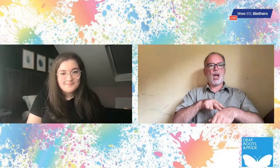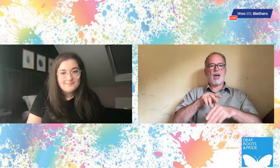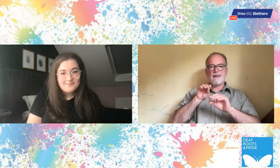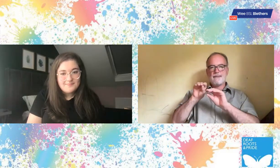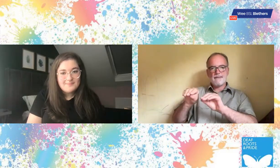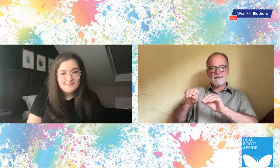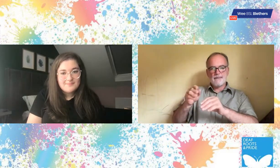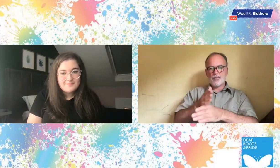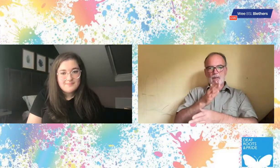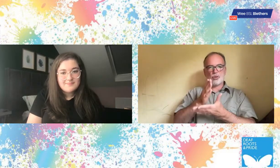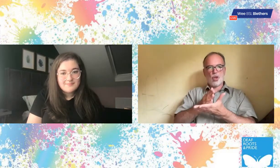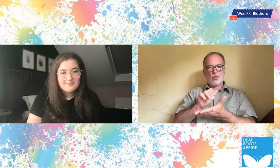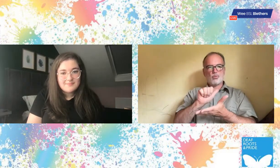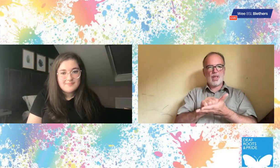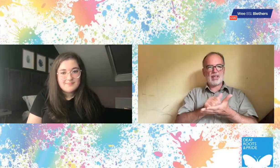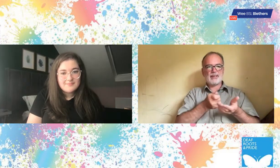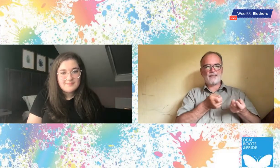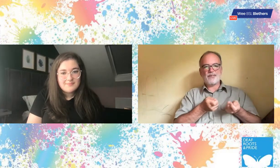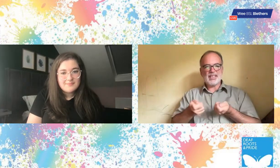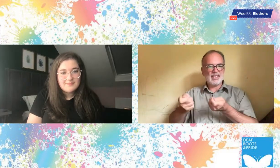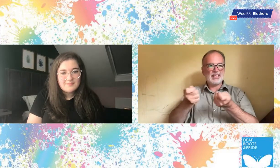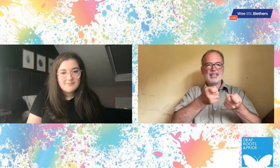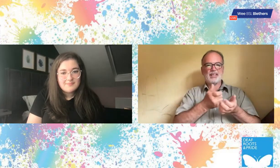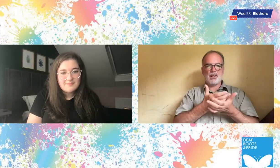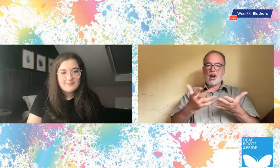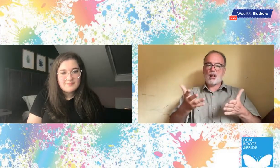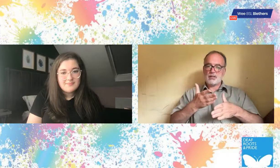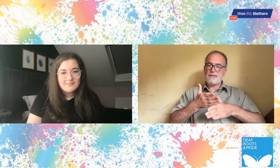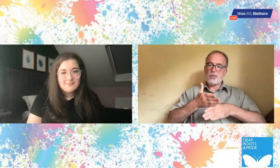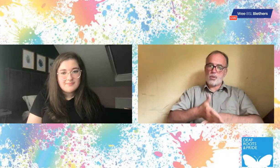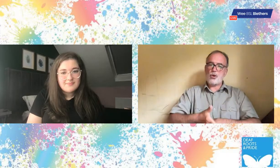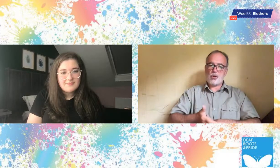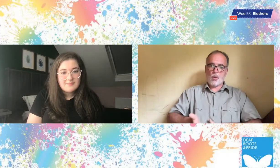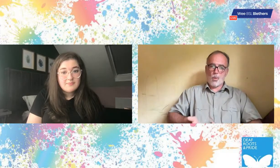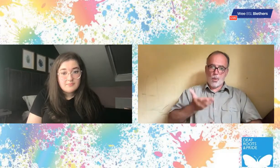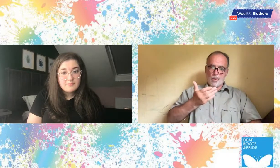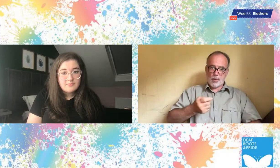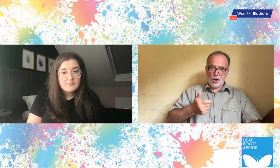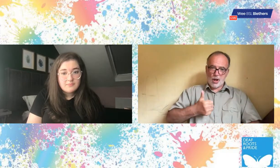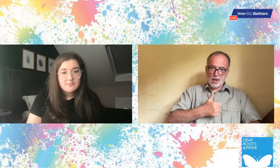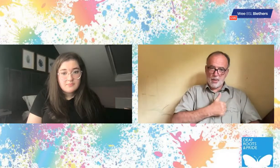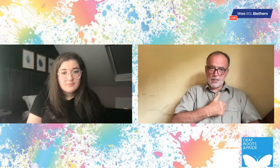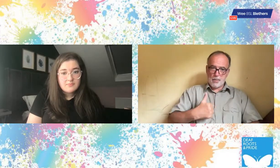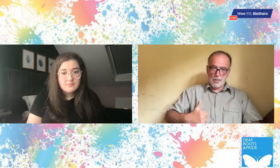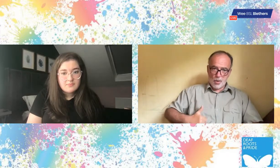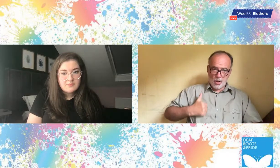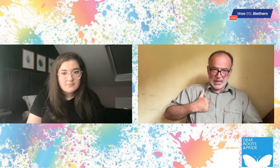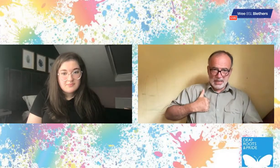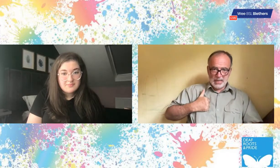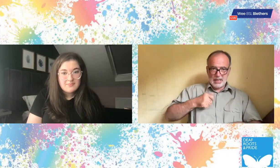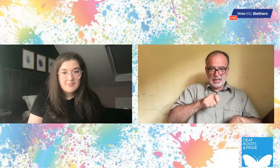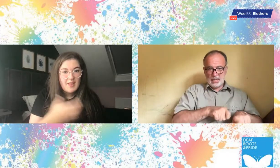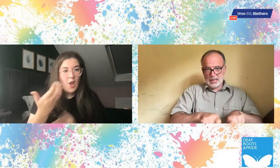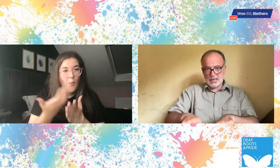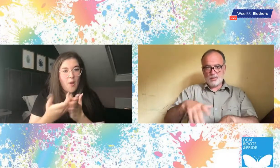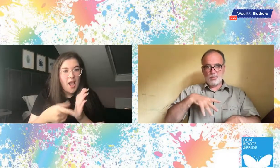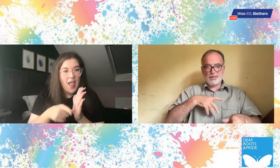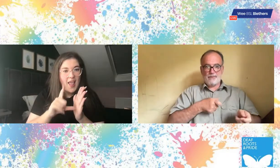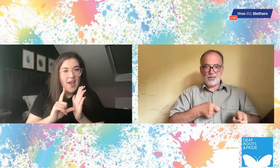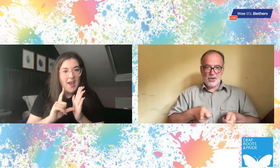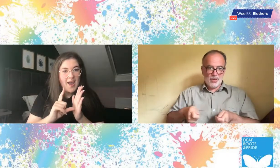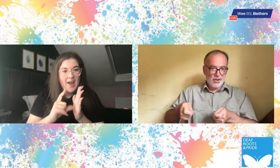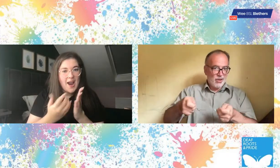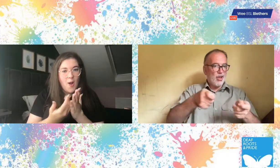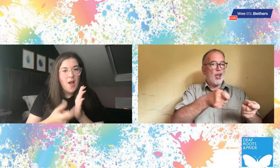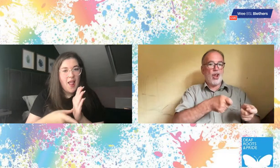Um, so we'd get volunteer staff, we'd train them on the right feed for each animal. So it's a hard work. You have to get up